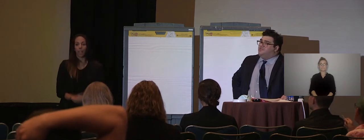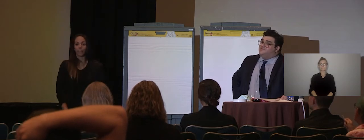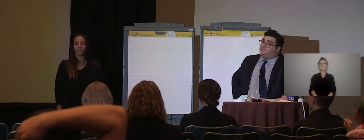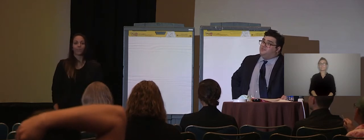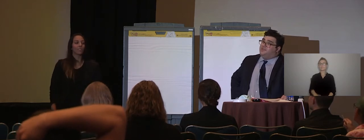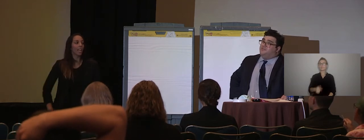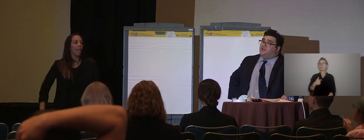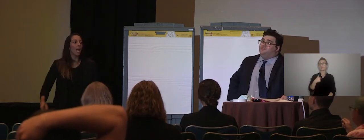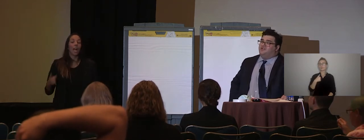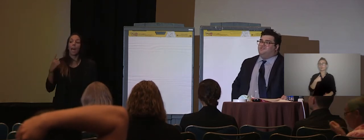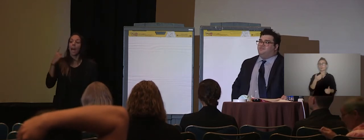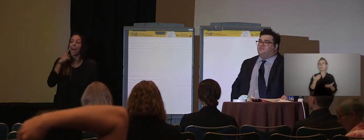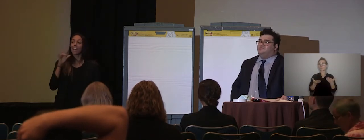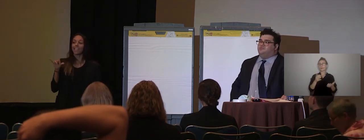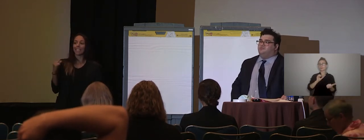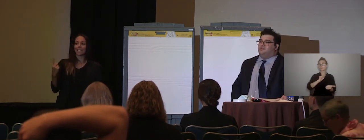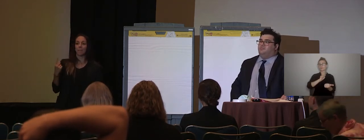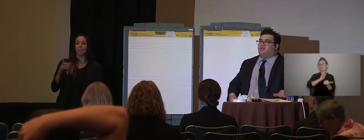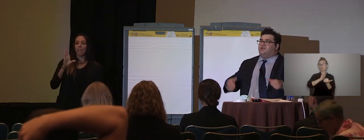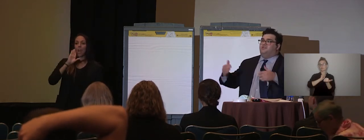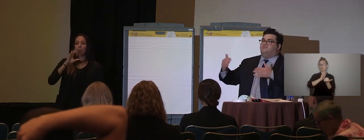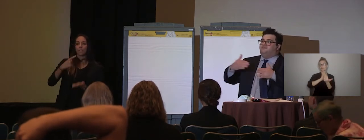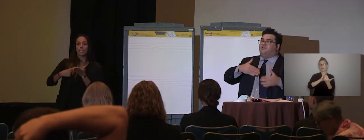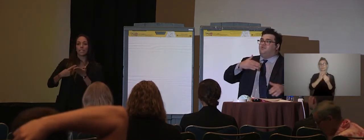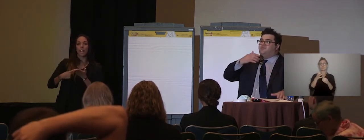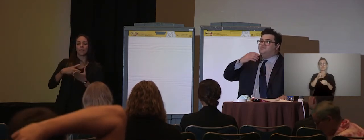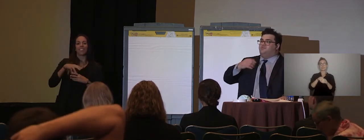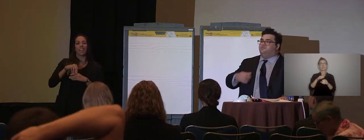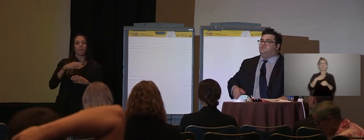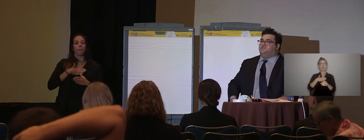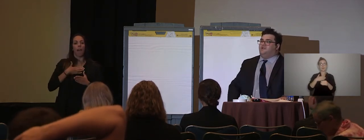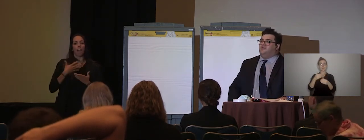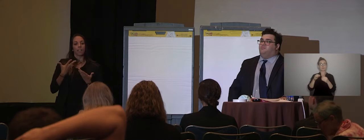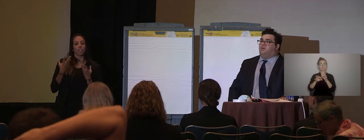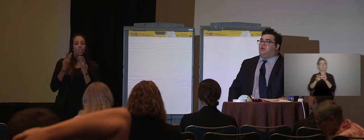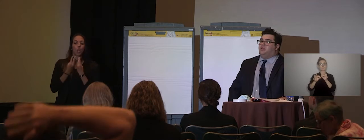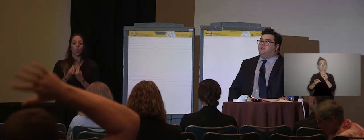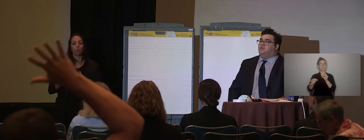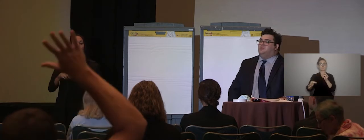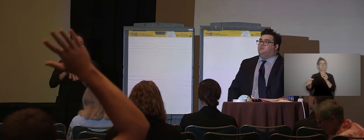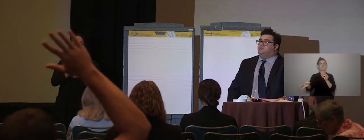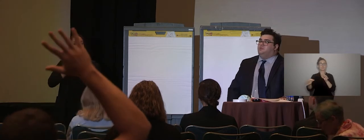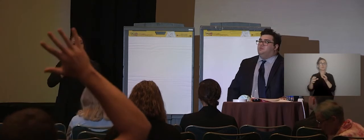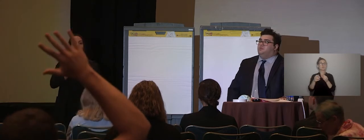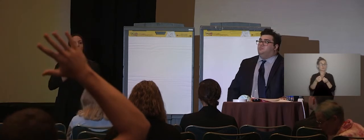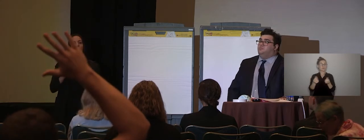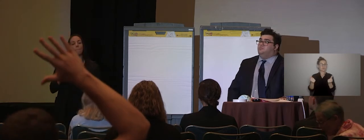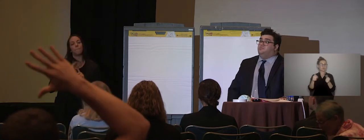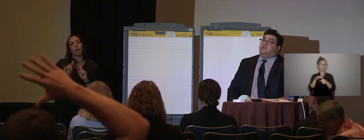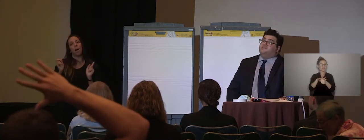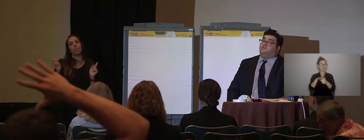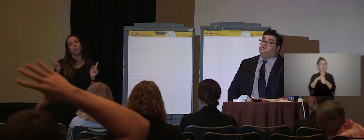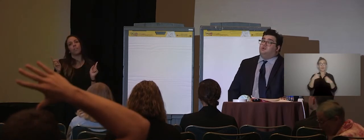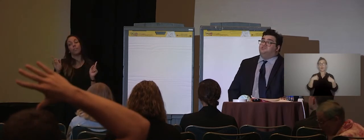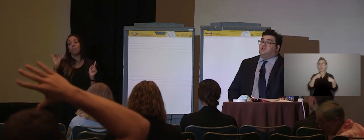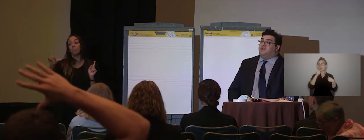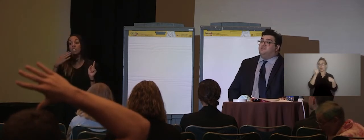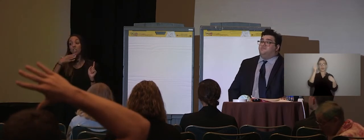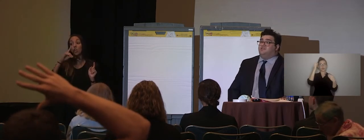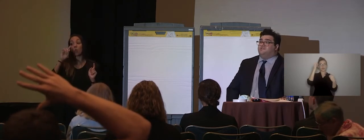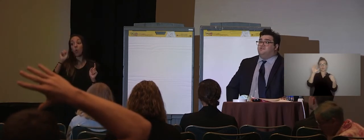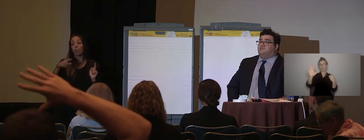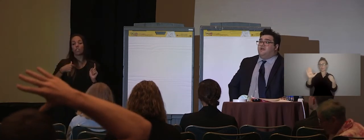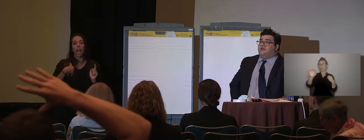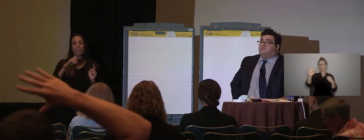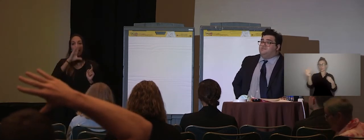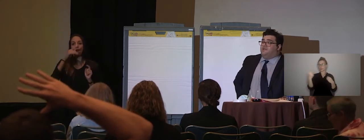I think that's something that I might address in my kind of trailing solutions area, but that is a good question. I hadn't